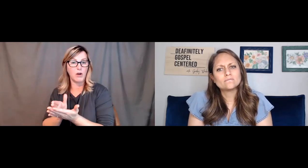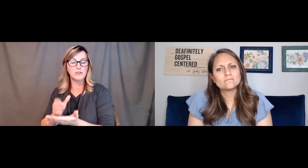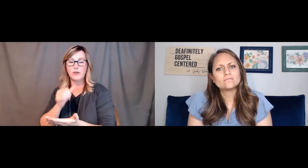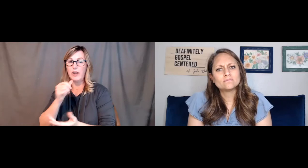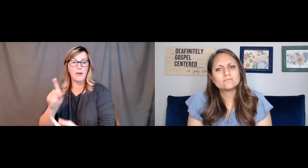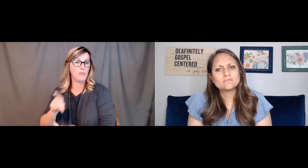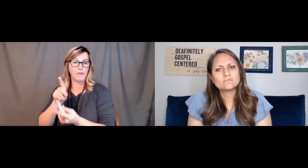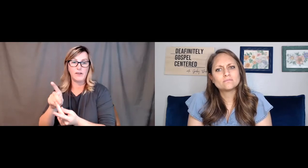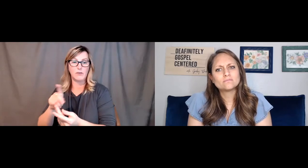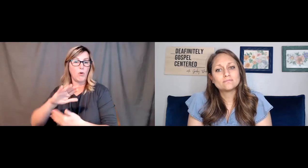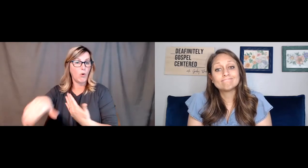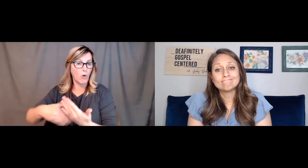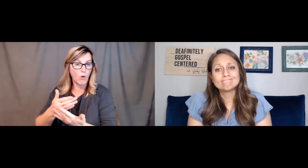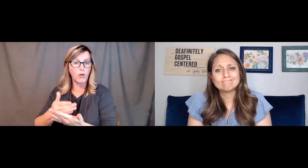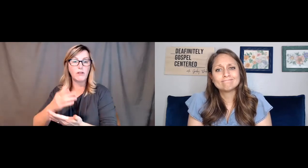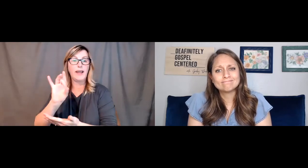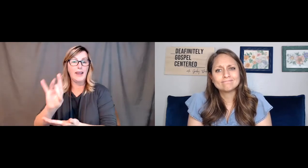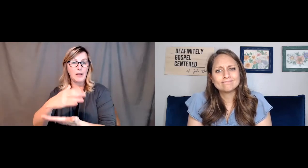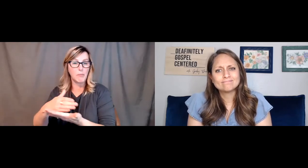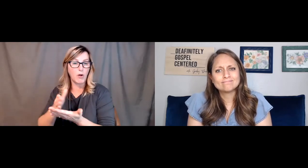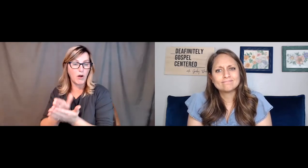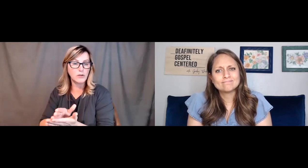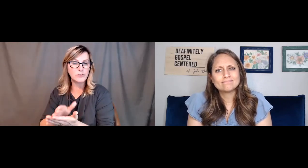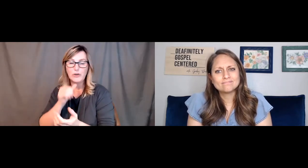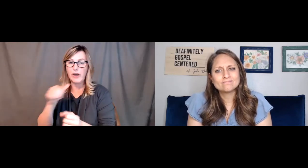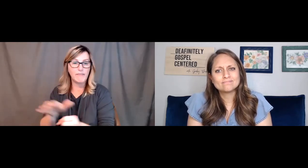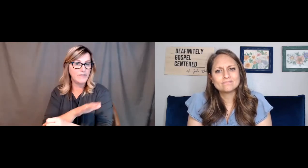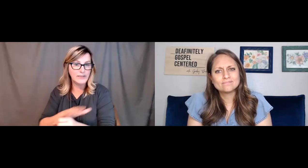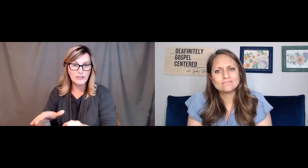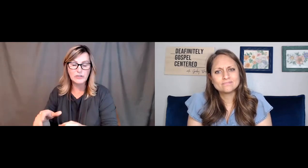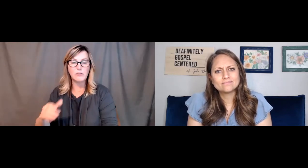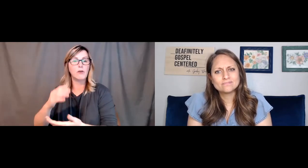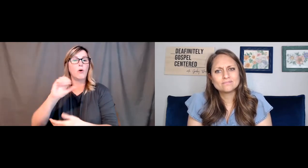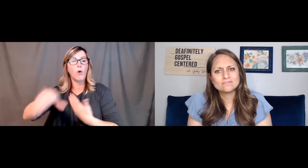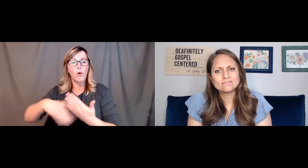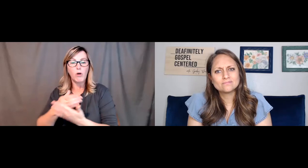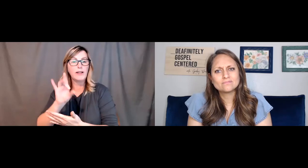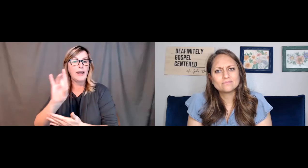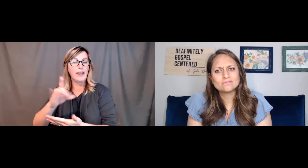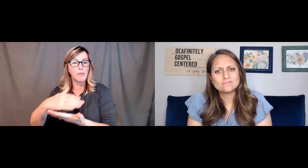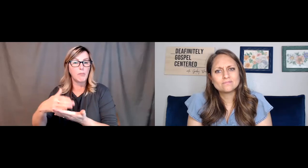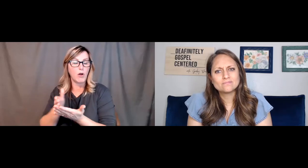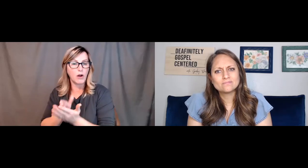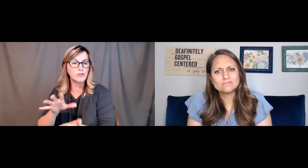But what's different is all 8 of those pieces are not perfect.